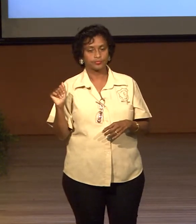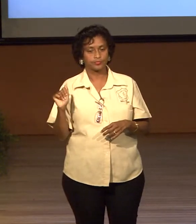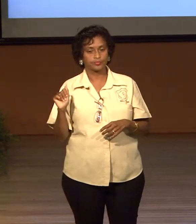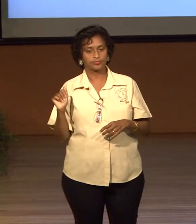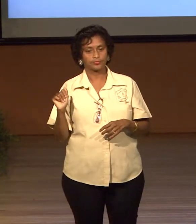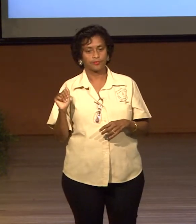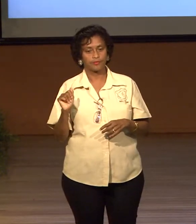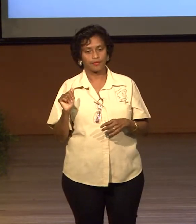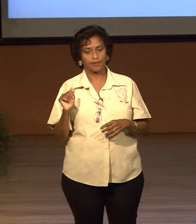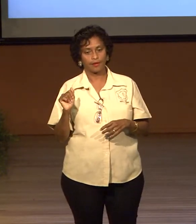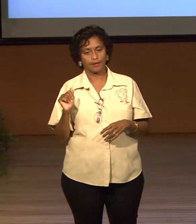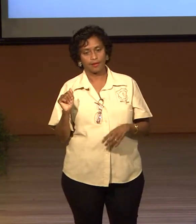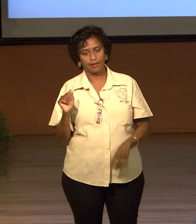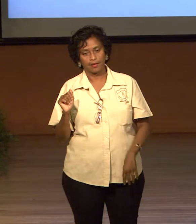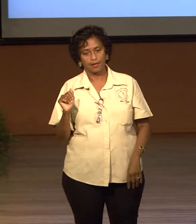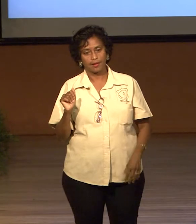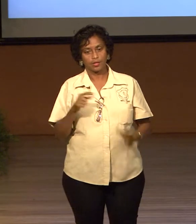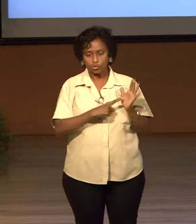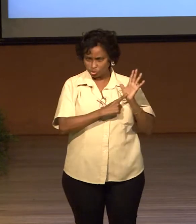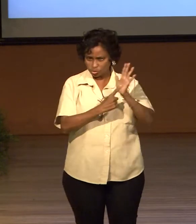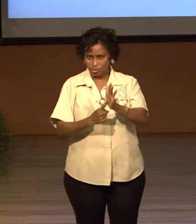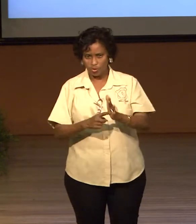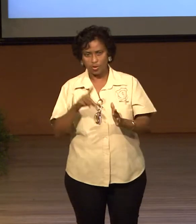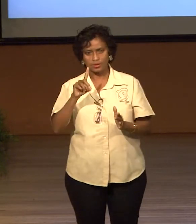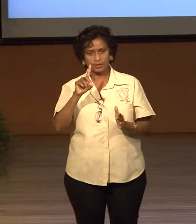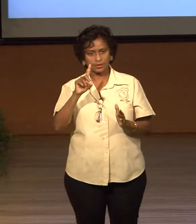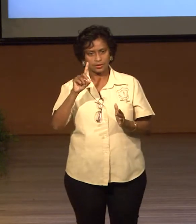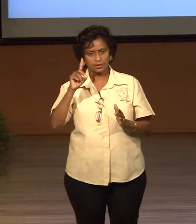mentally ill and placed in psychiatric